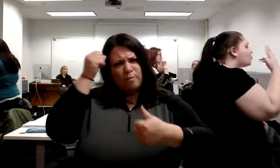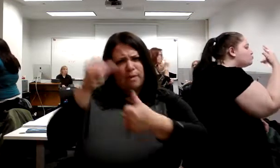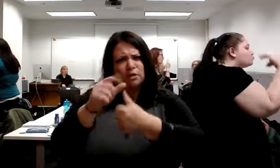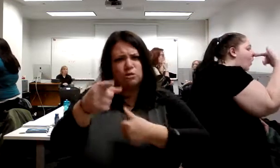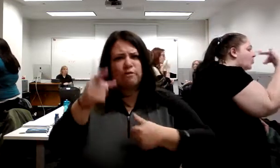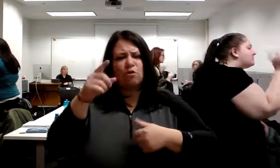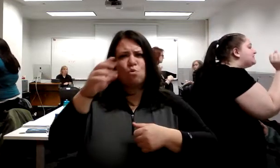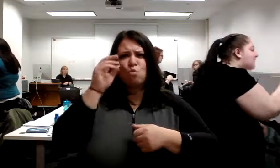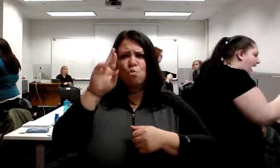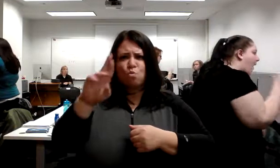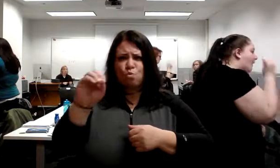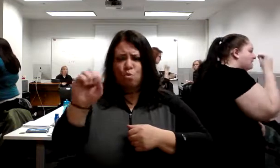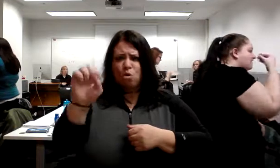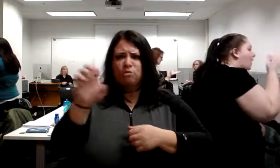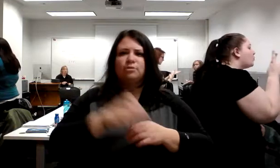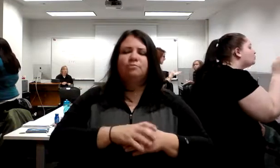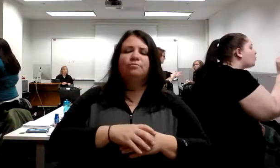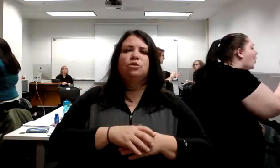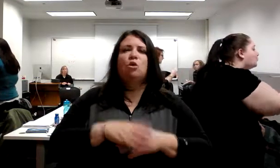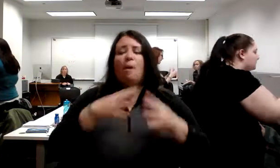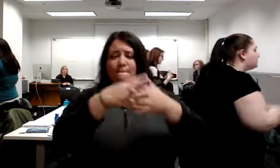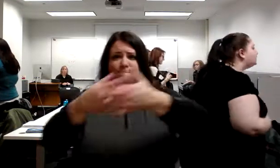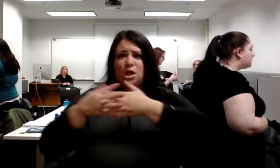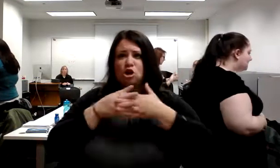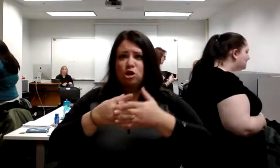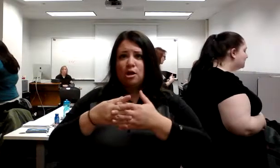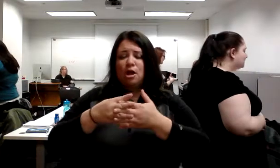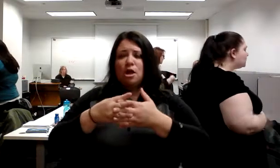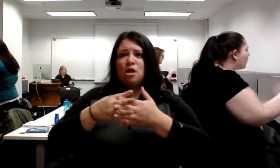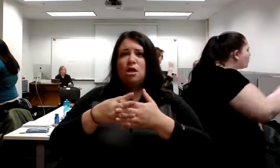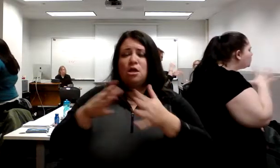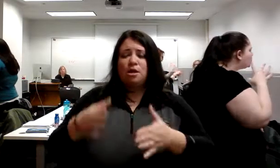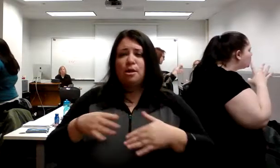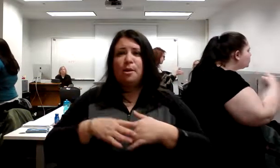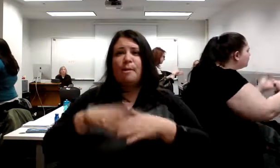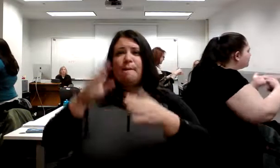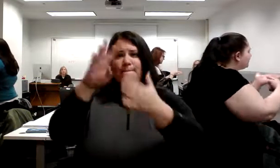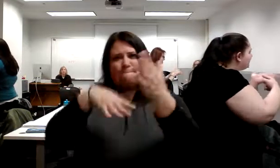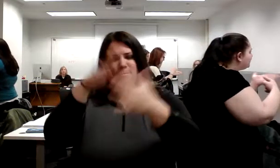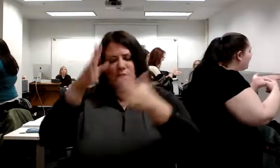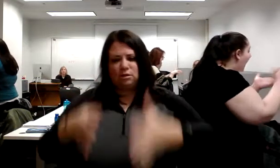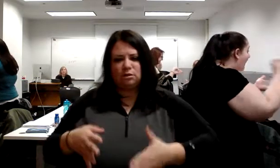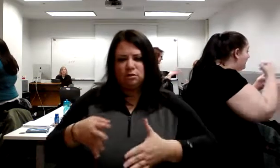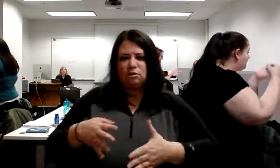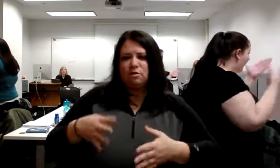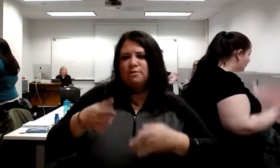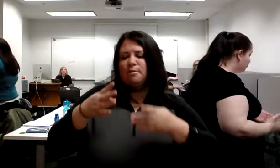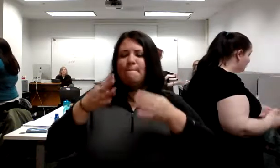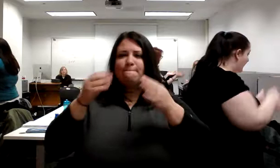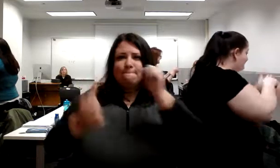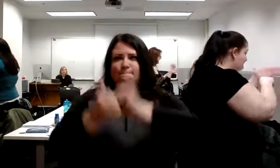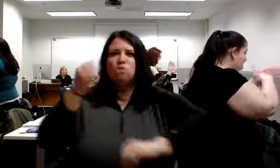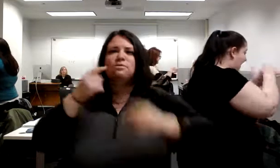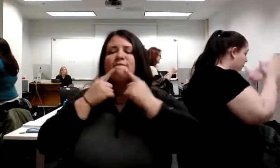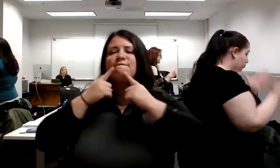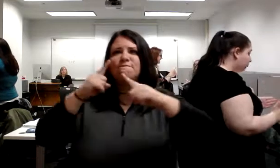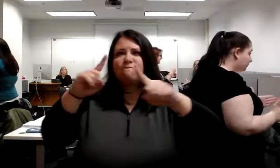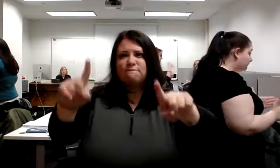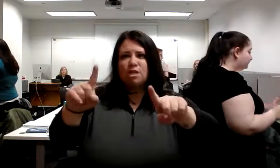painter who was probably the most famous woman painter in the world. Drum roll.